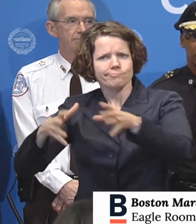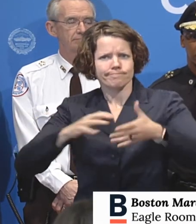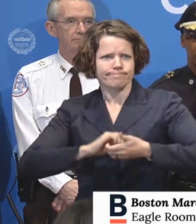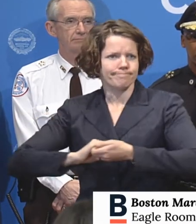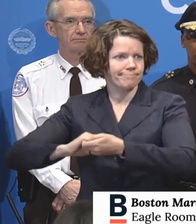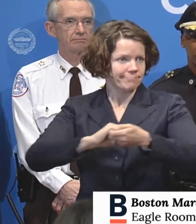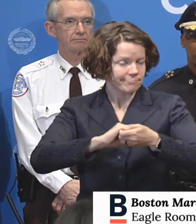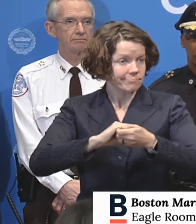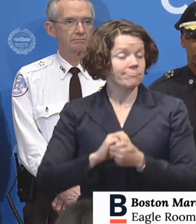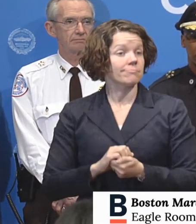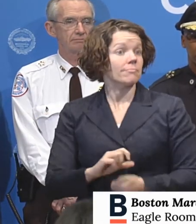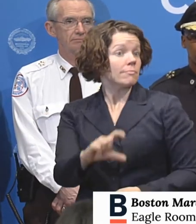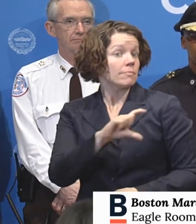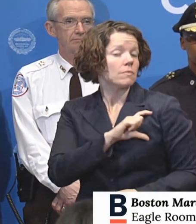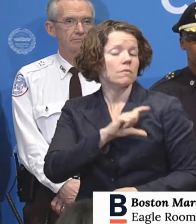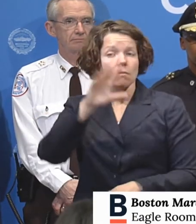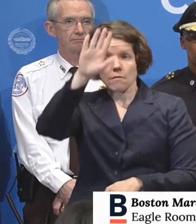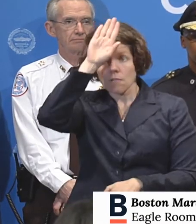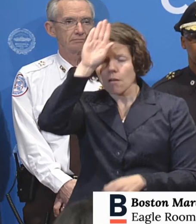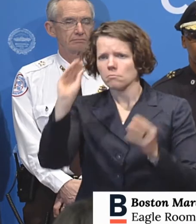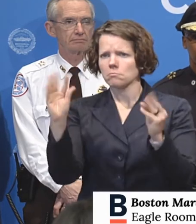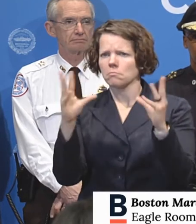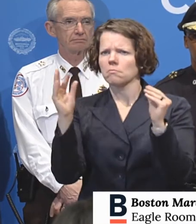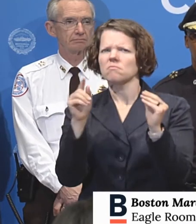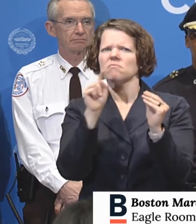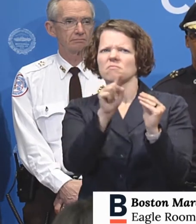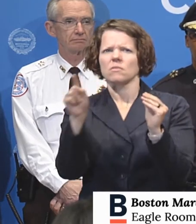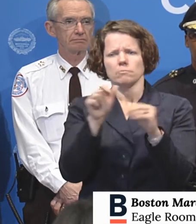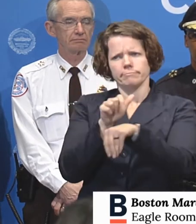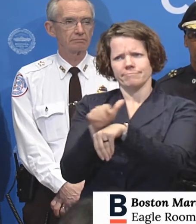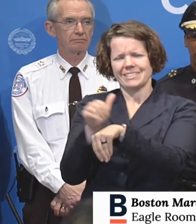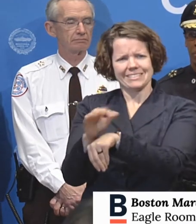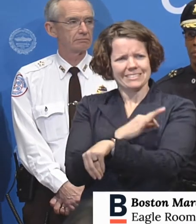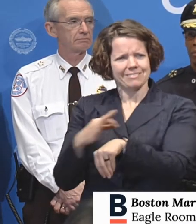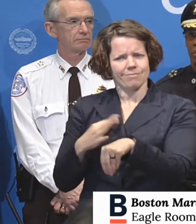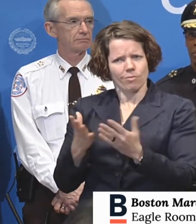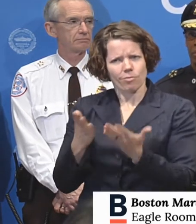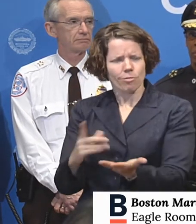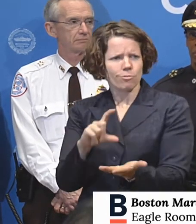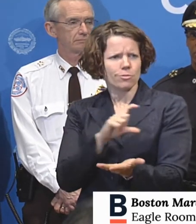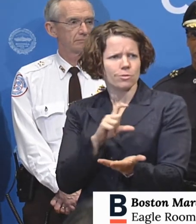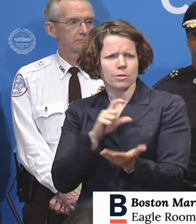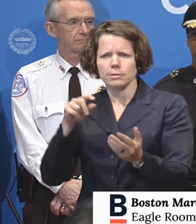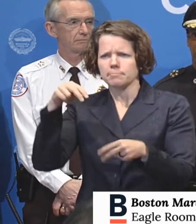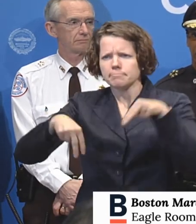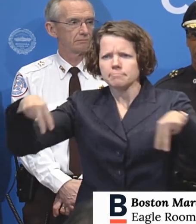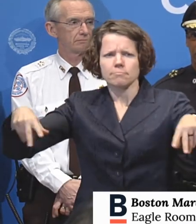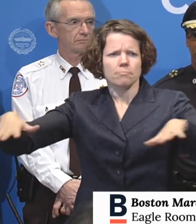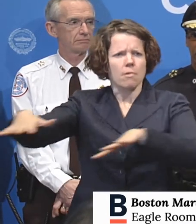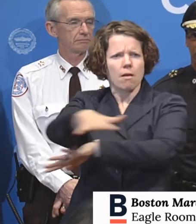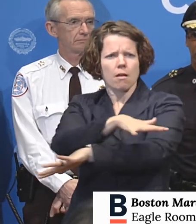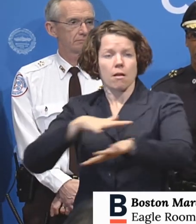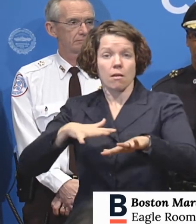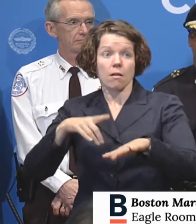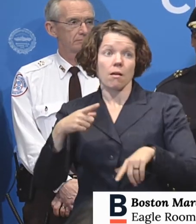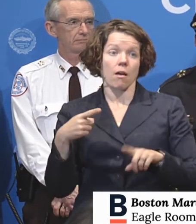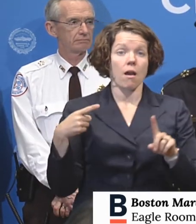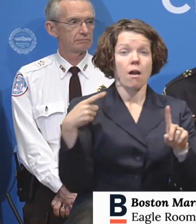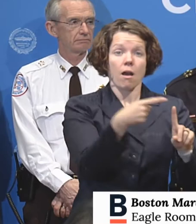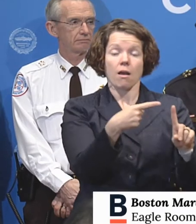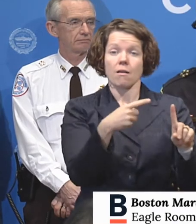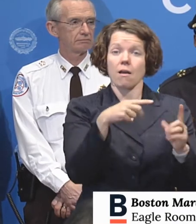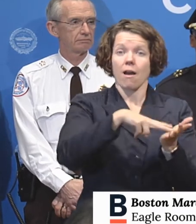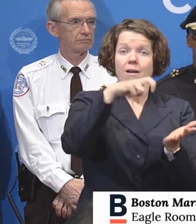and EMS will have a large presence in Boston on the marathon route, as well as other agencies throughout the entire marathon route from Hopkinton all the way to